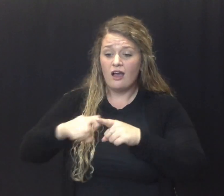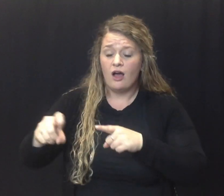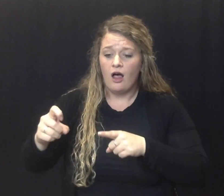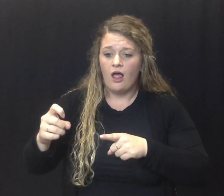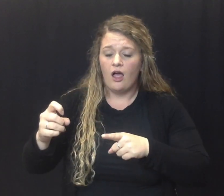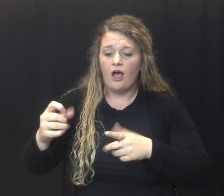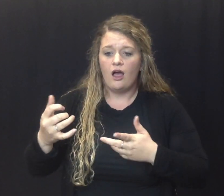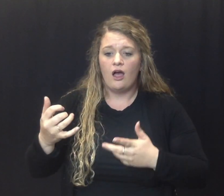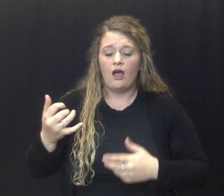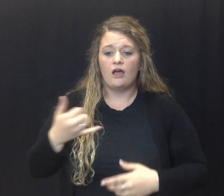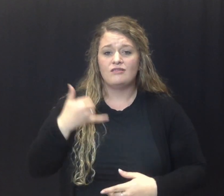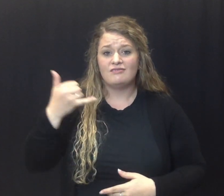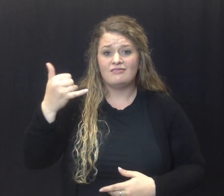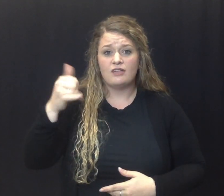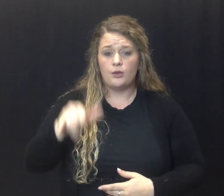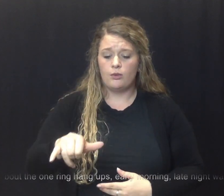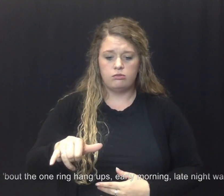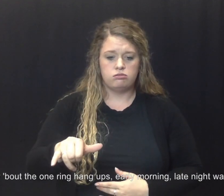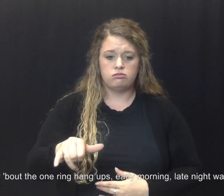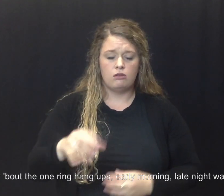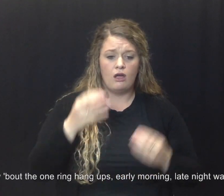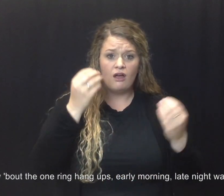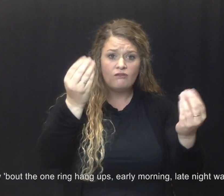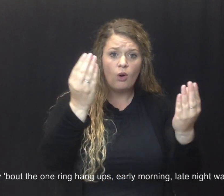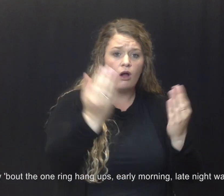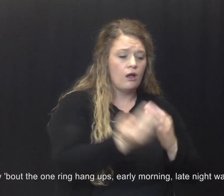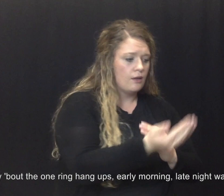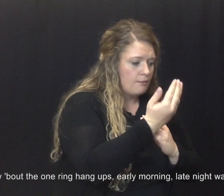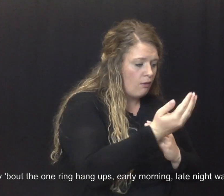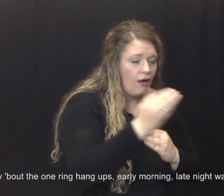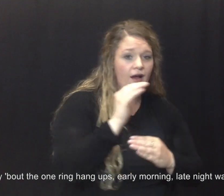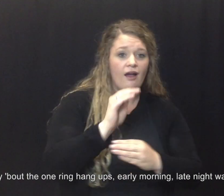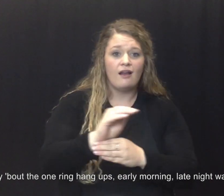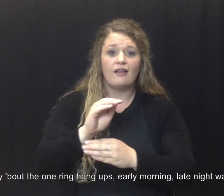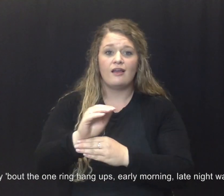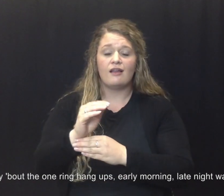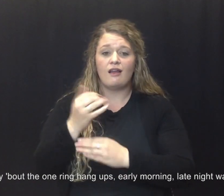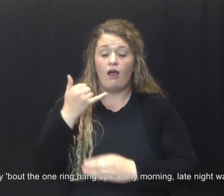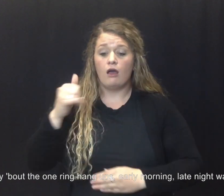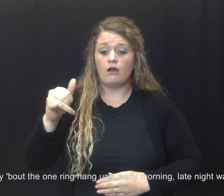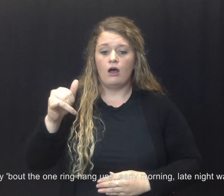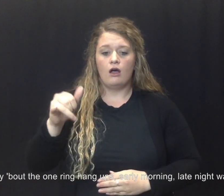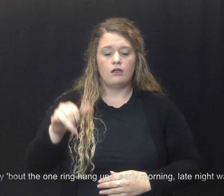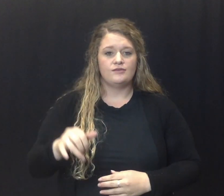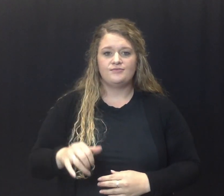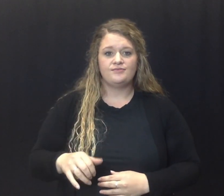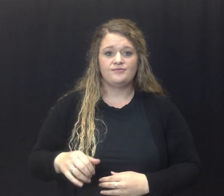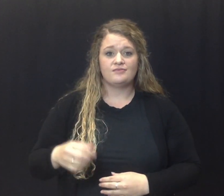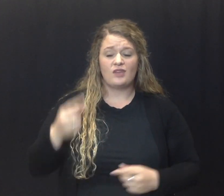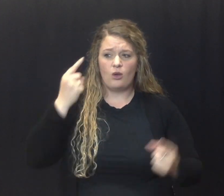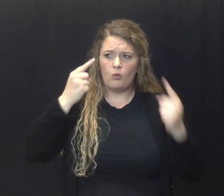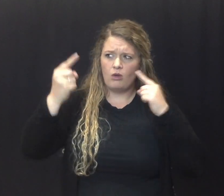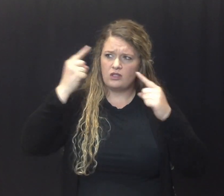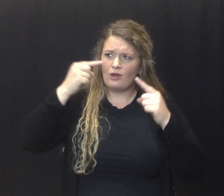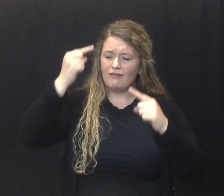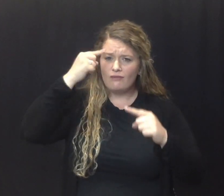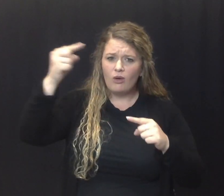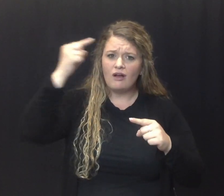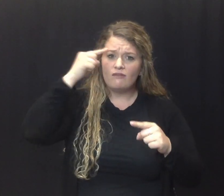Sorry about the one ring hangups. Early morning, late night wake ups. It was just